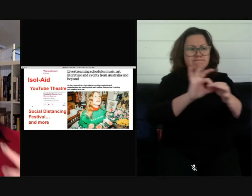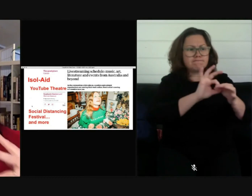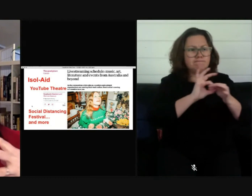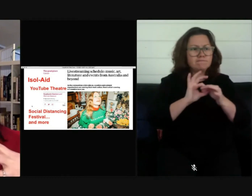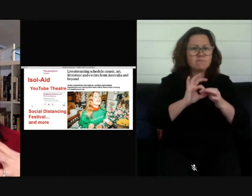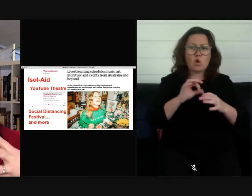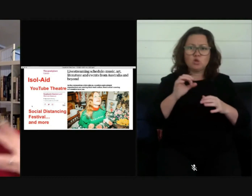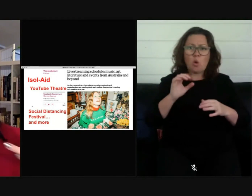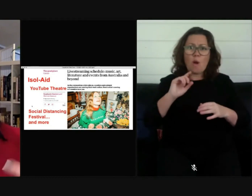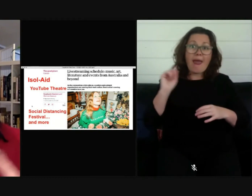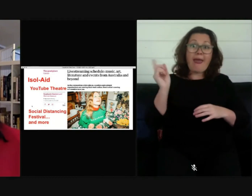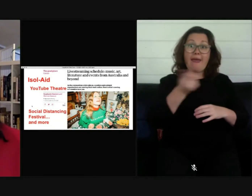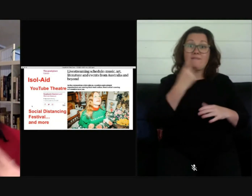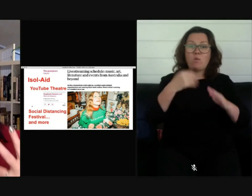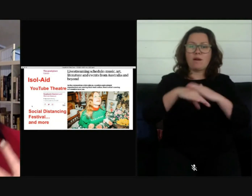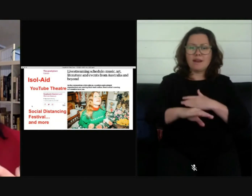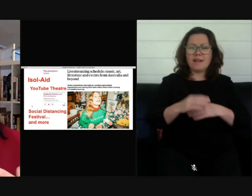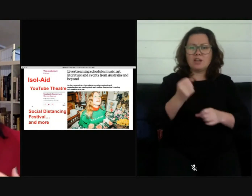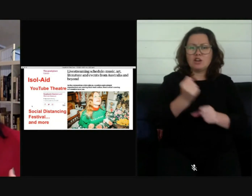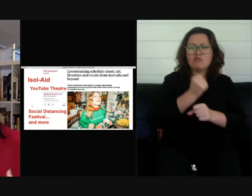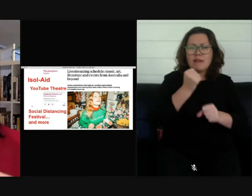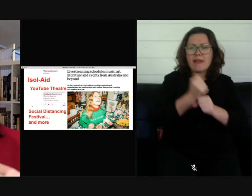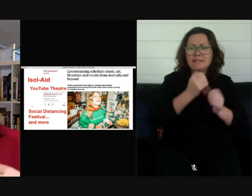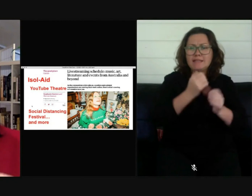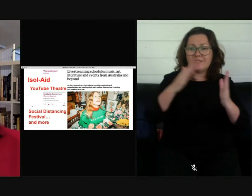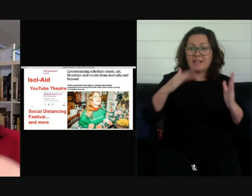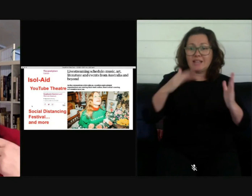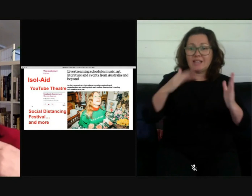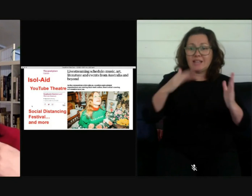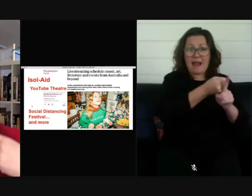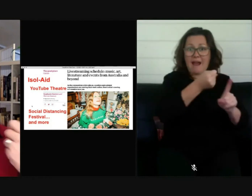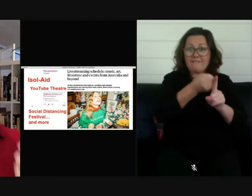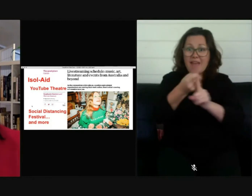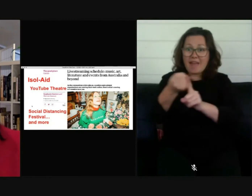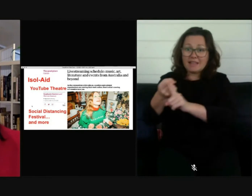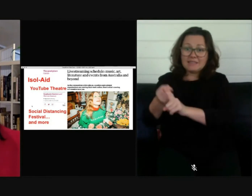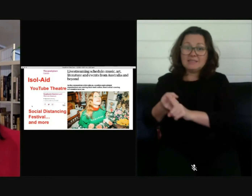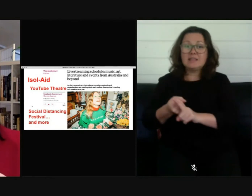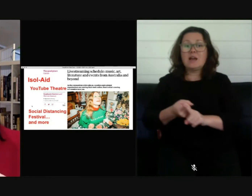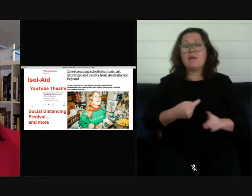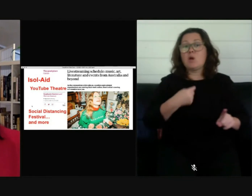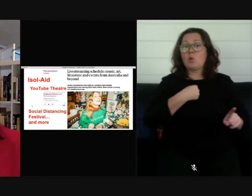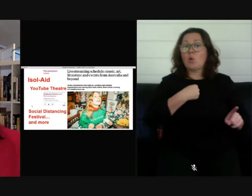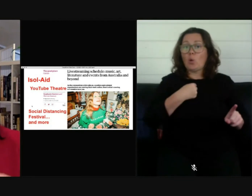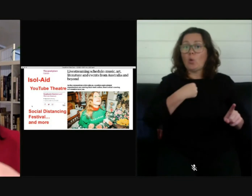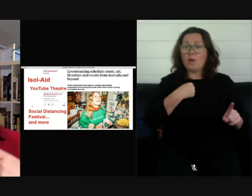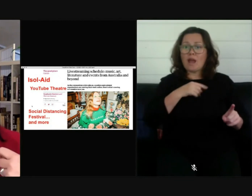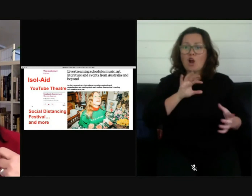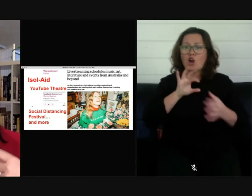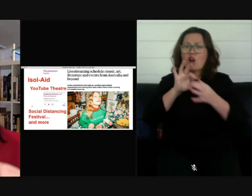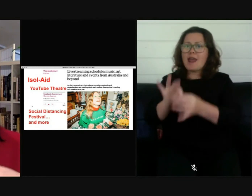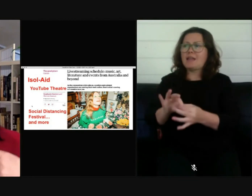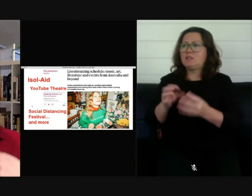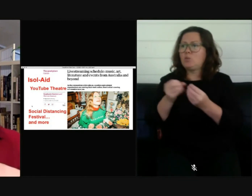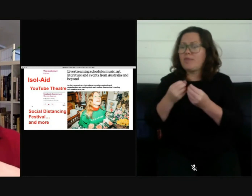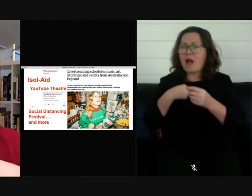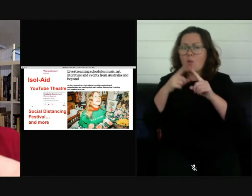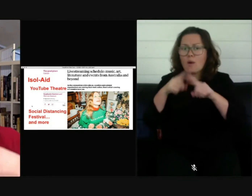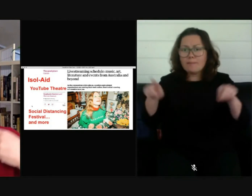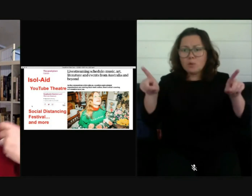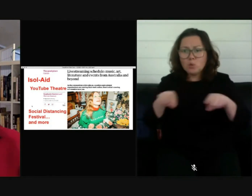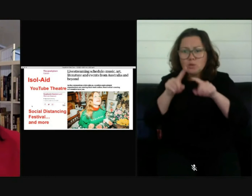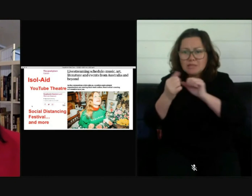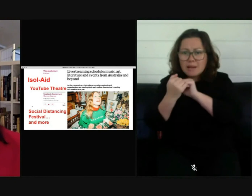but we are closely and intimately connected with our music partners and our writing partners and